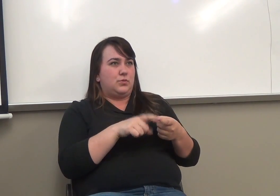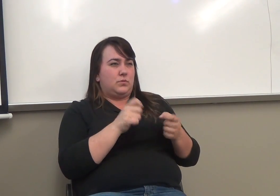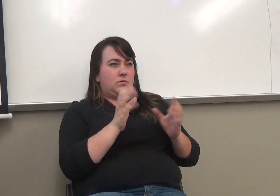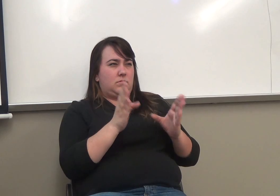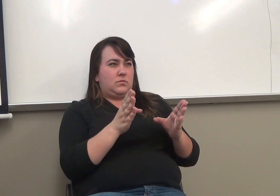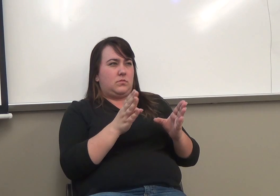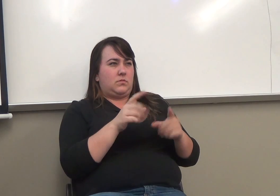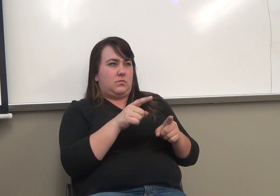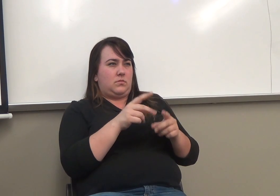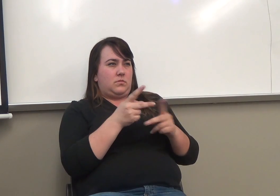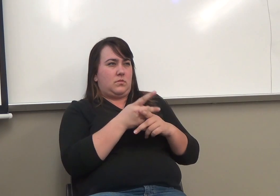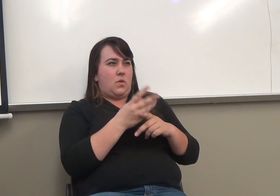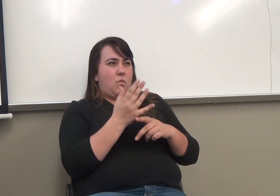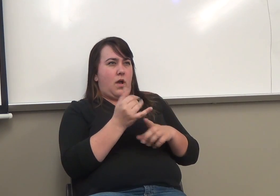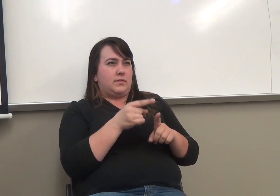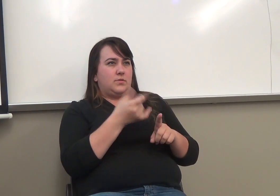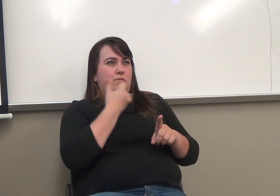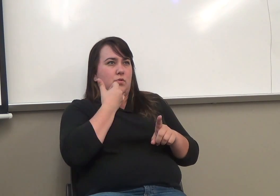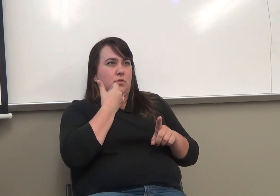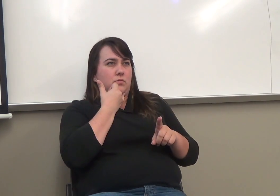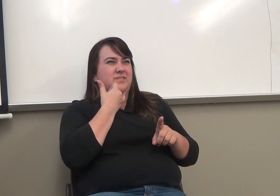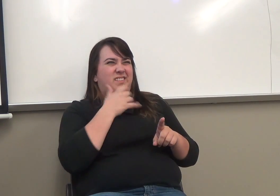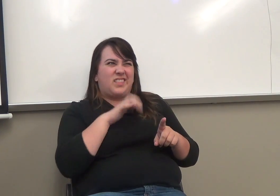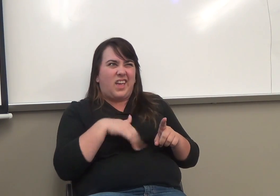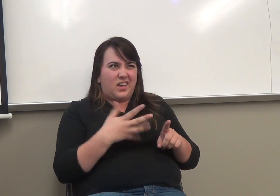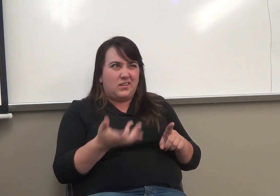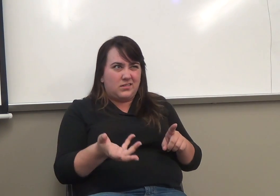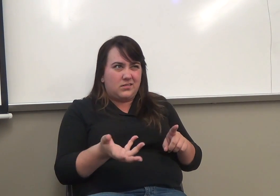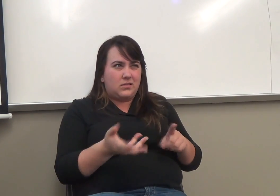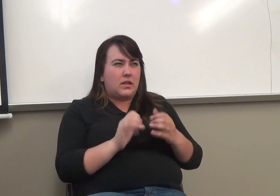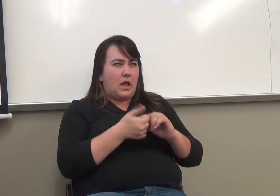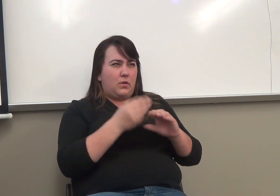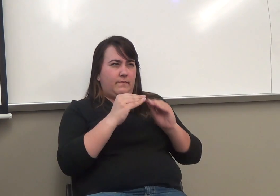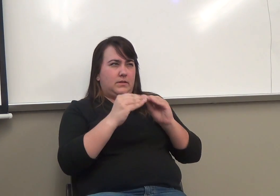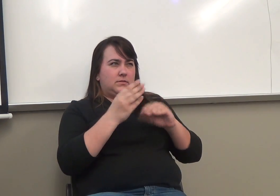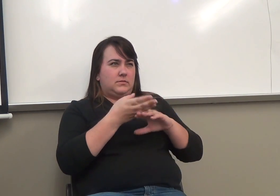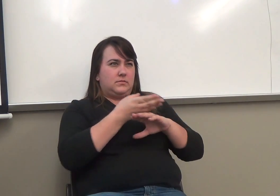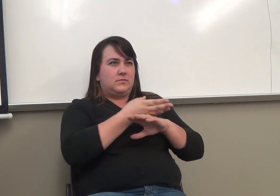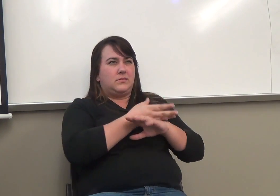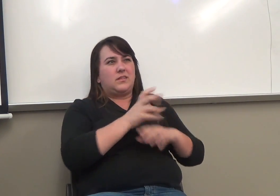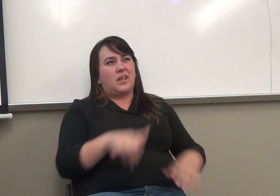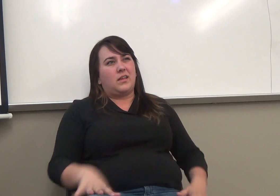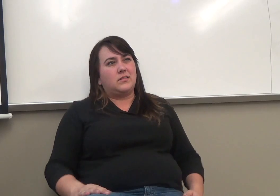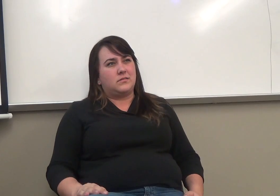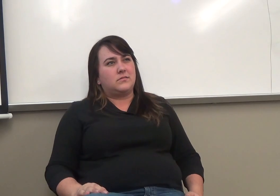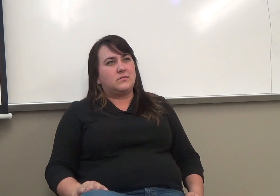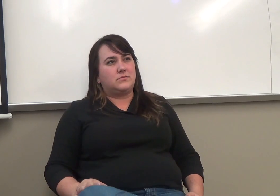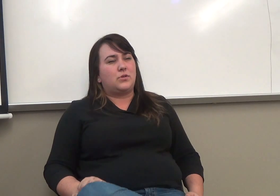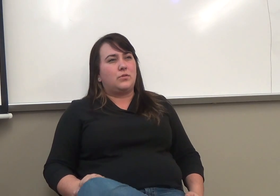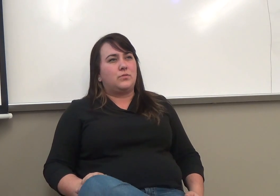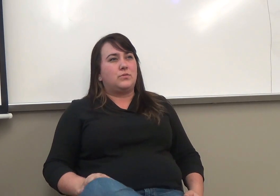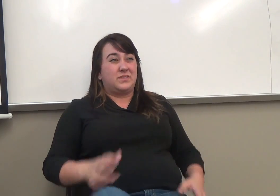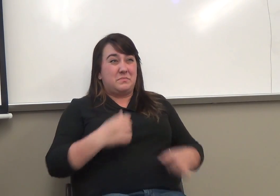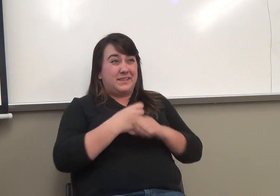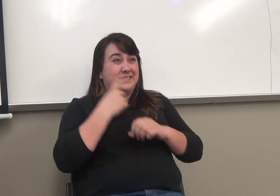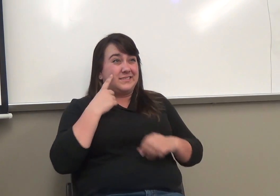out what's going on there and how to fix it, okay? Does that make sense?